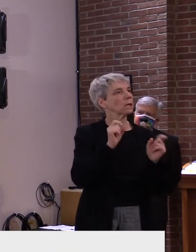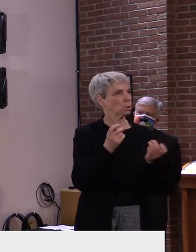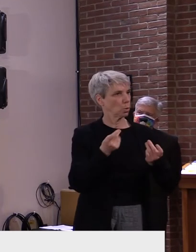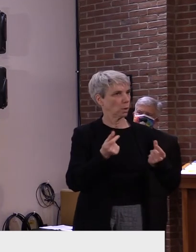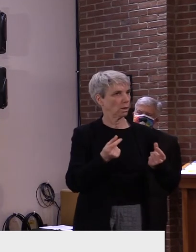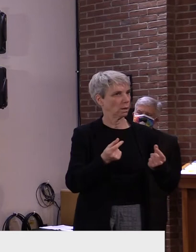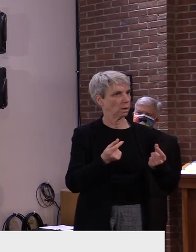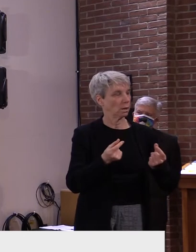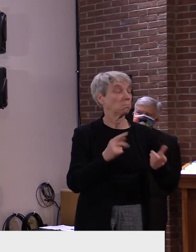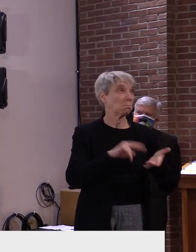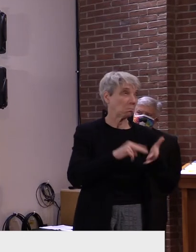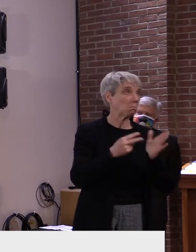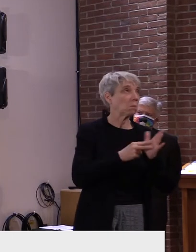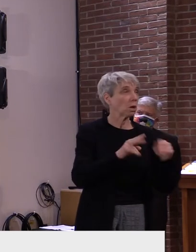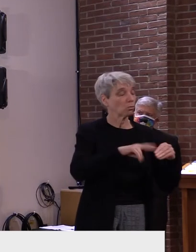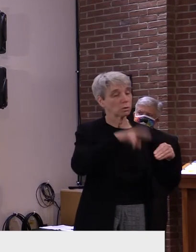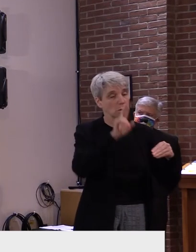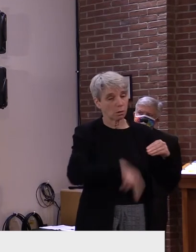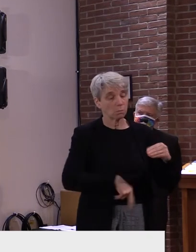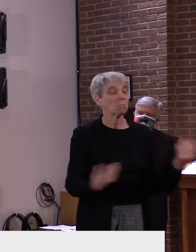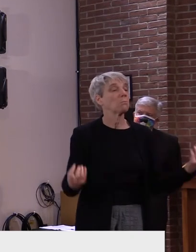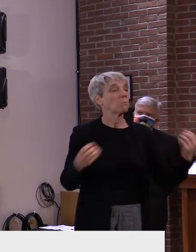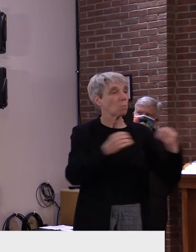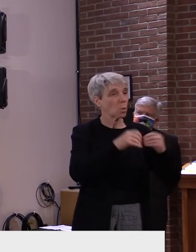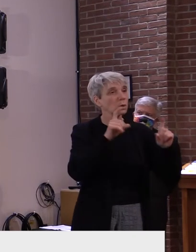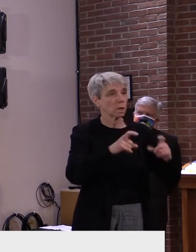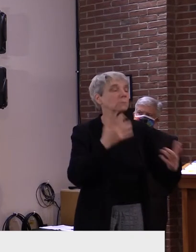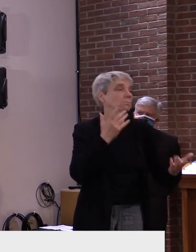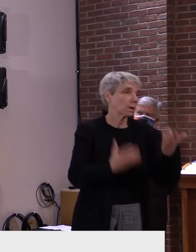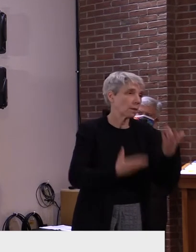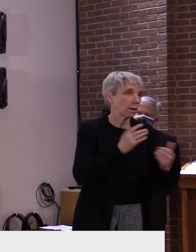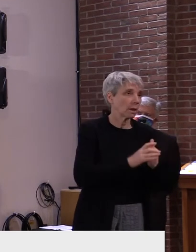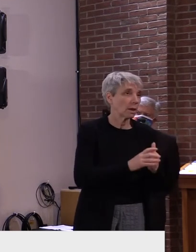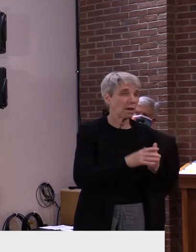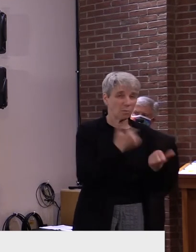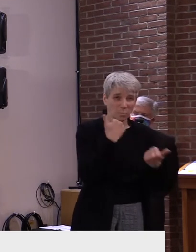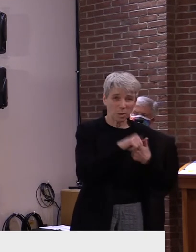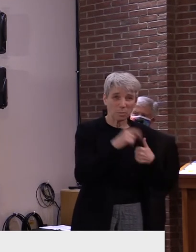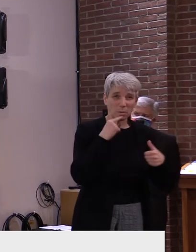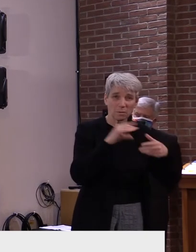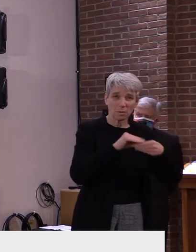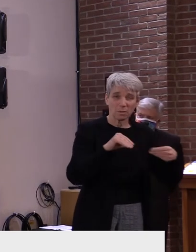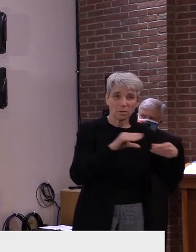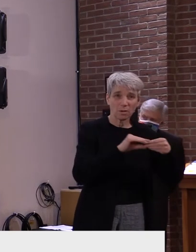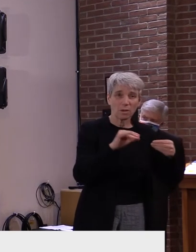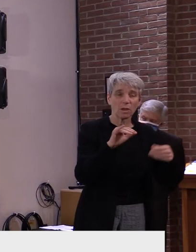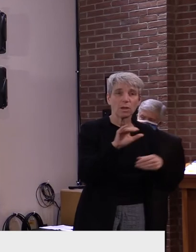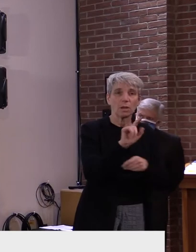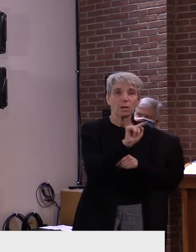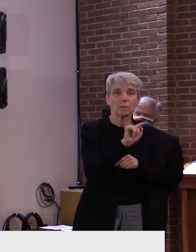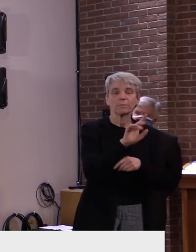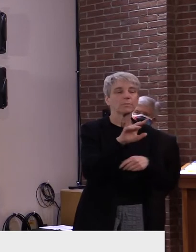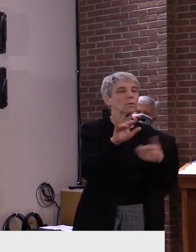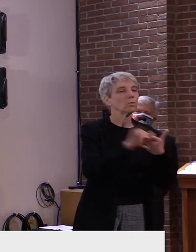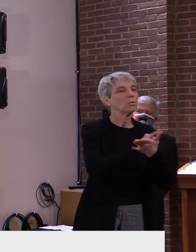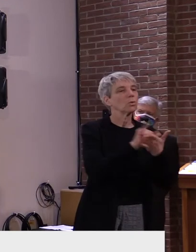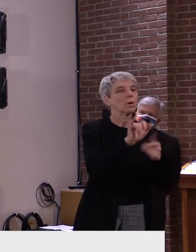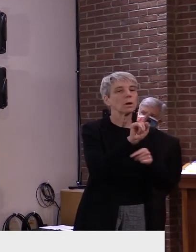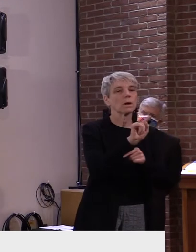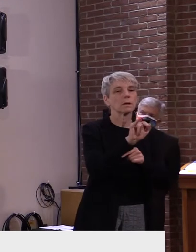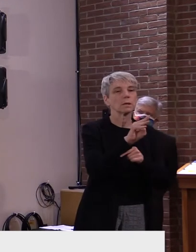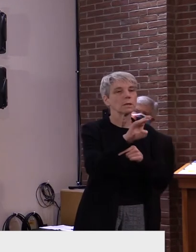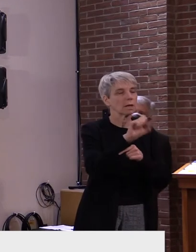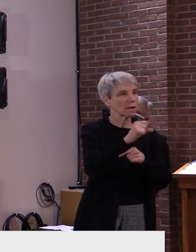data we don't have a numbers issue and even when the university and colleges leave town for their uh